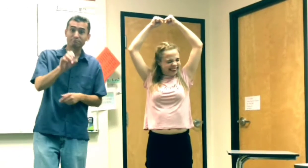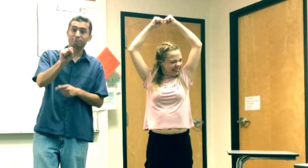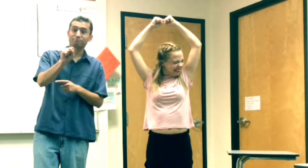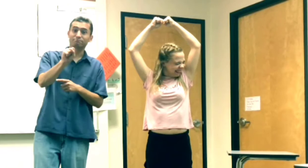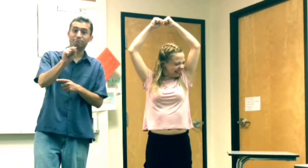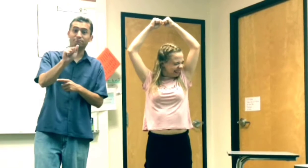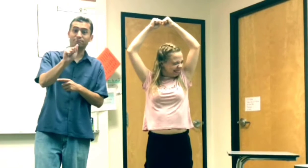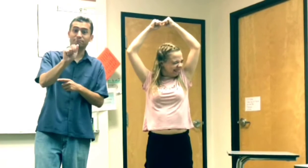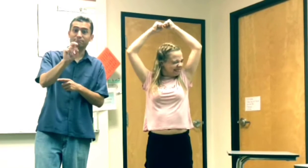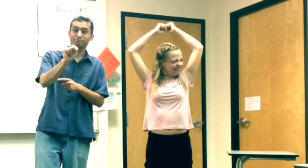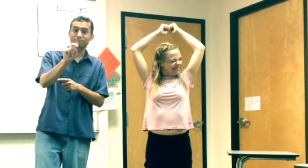Sandy?